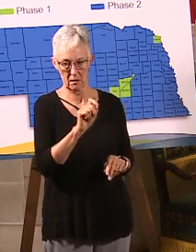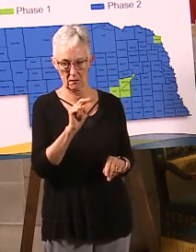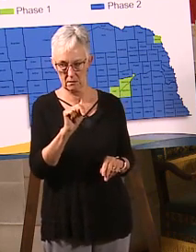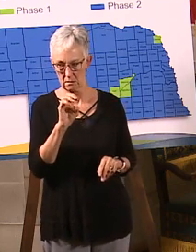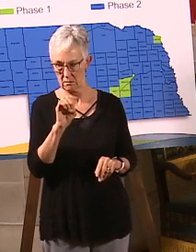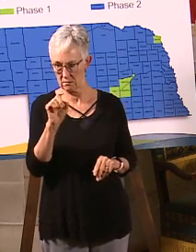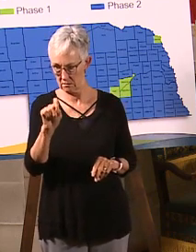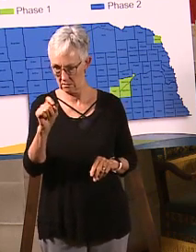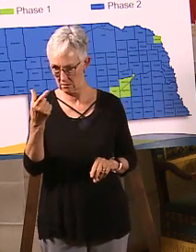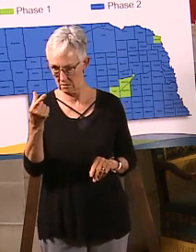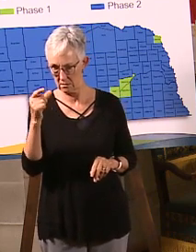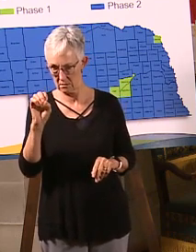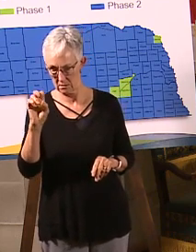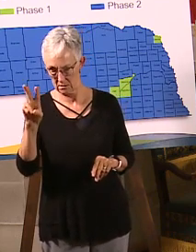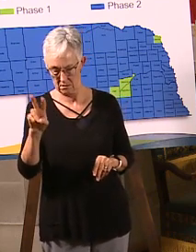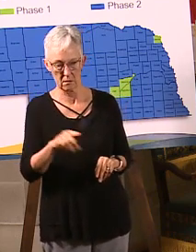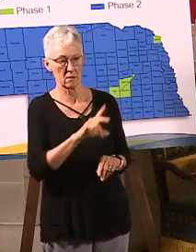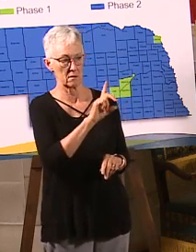dhhs.ne.gov, I'll say that again,